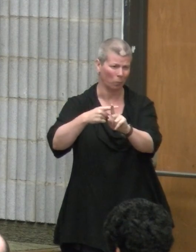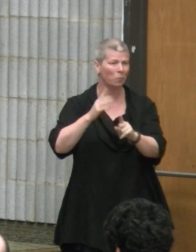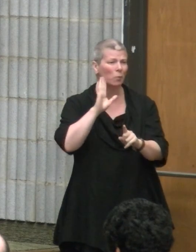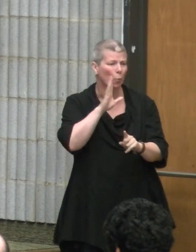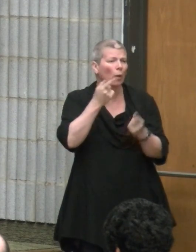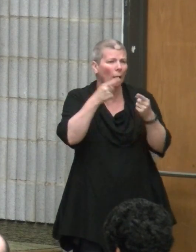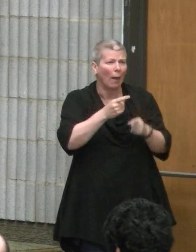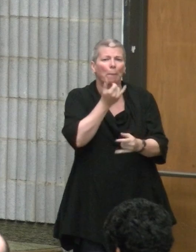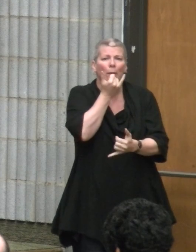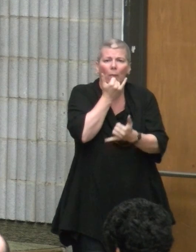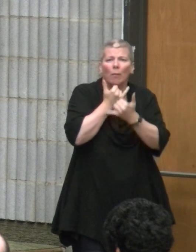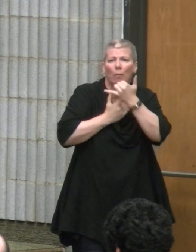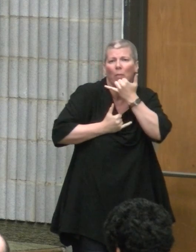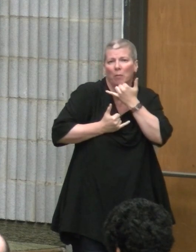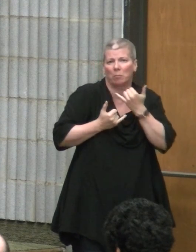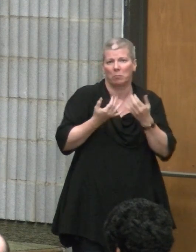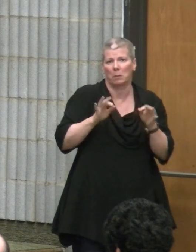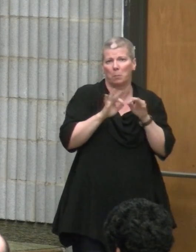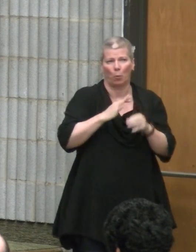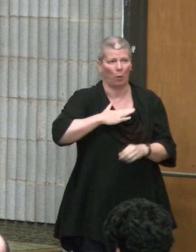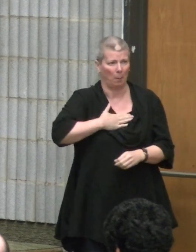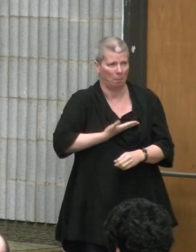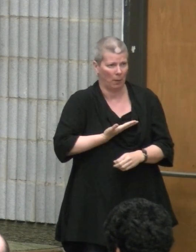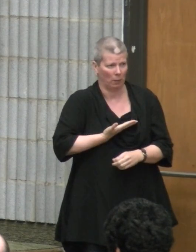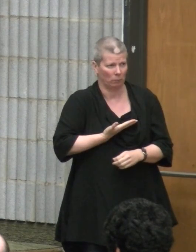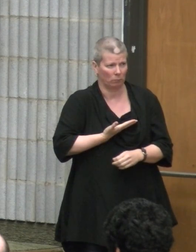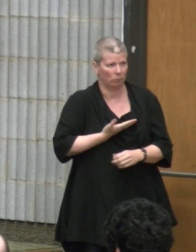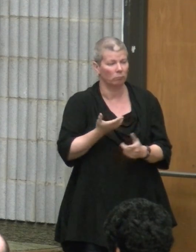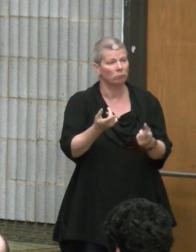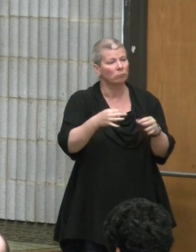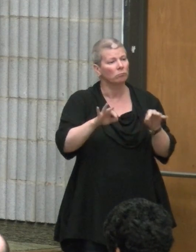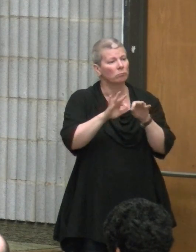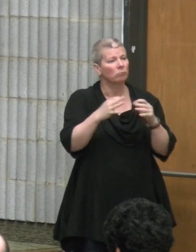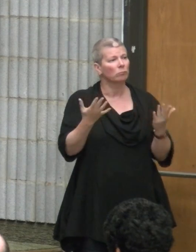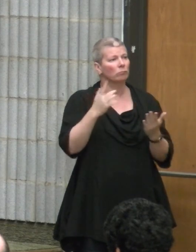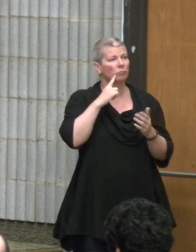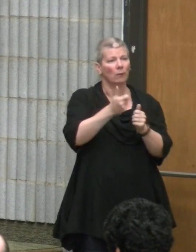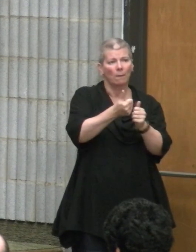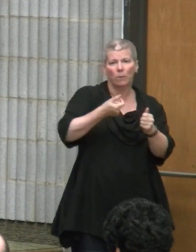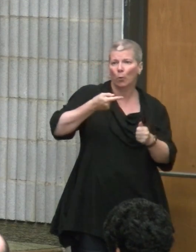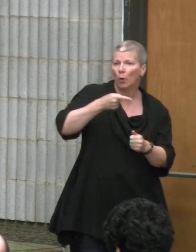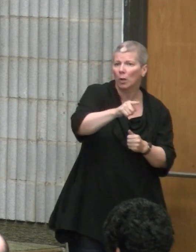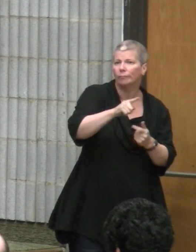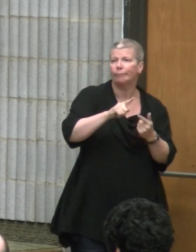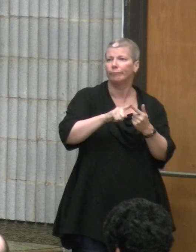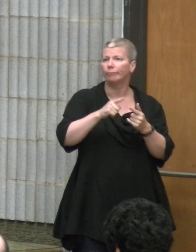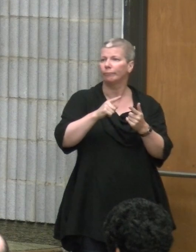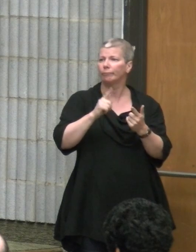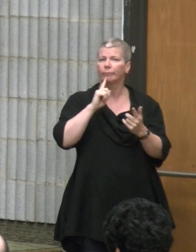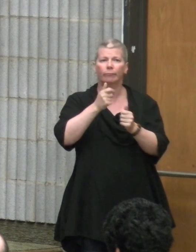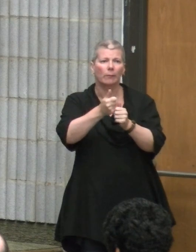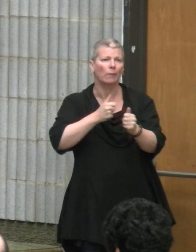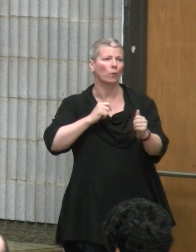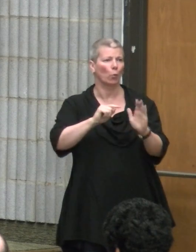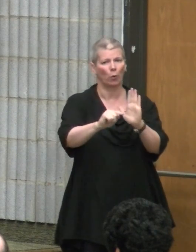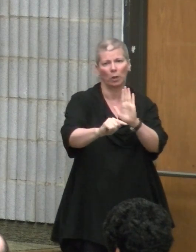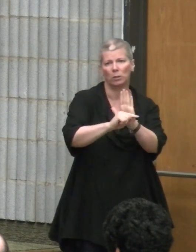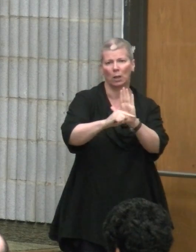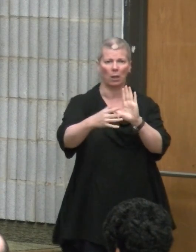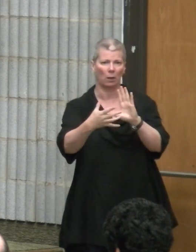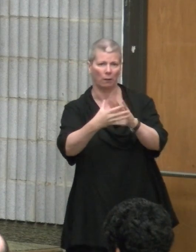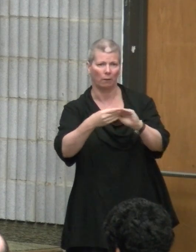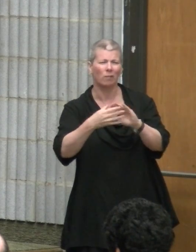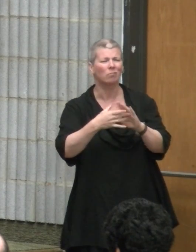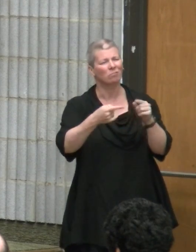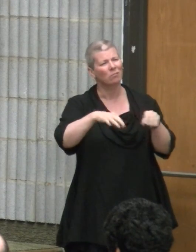your own missteps. Avoid insults and negative talk, as these can detract from or destroy the security and safety of a space.